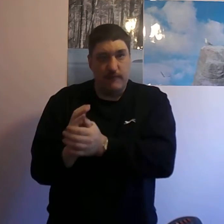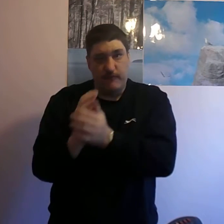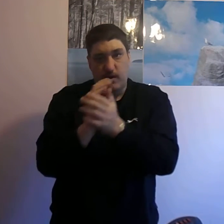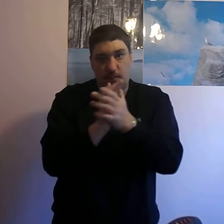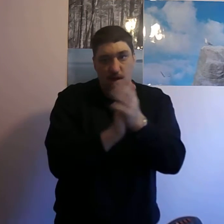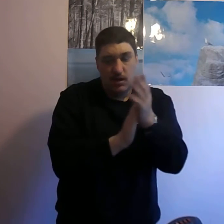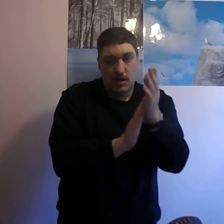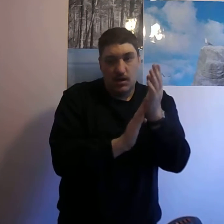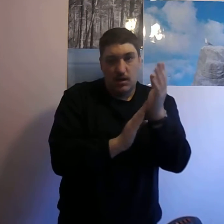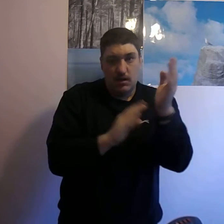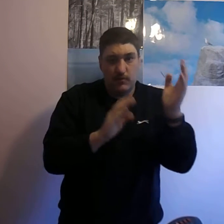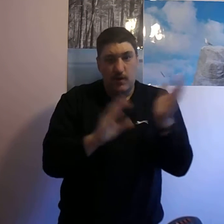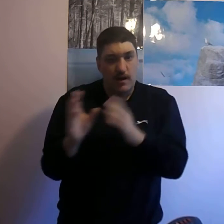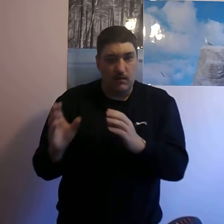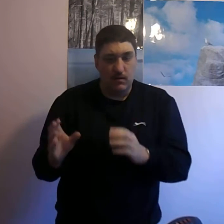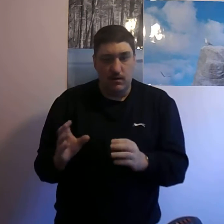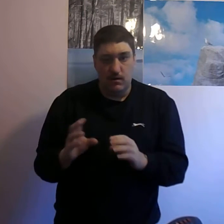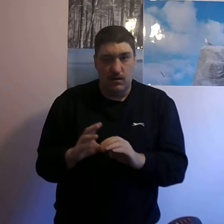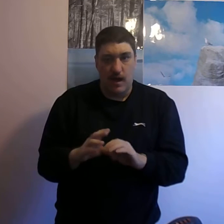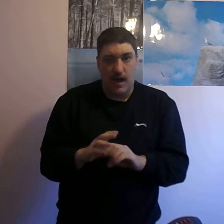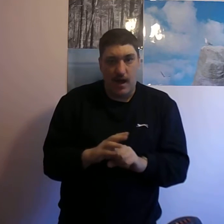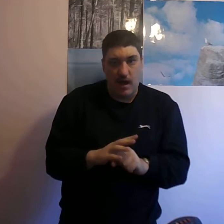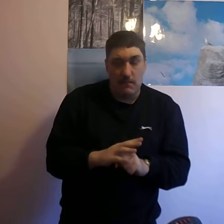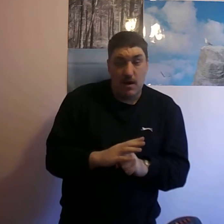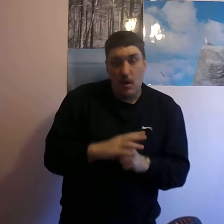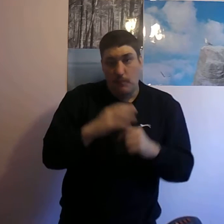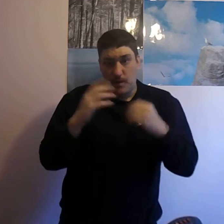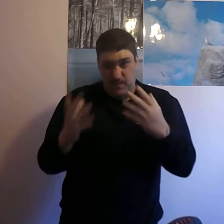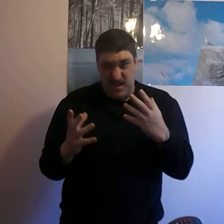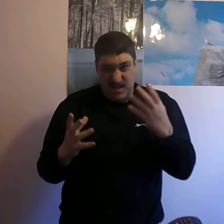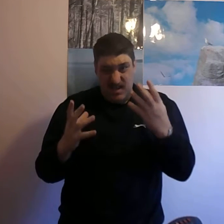from as well. But basically,